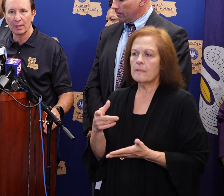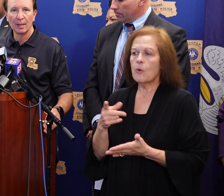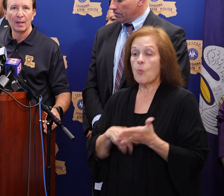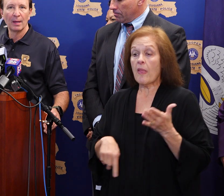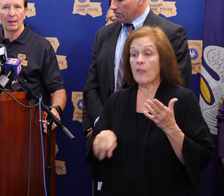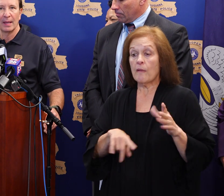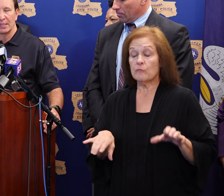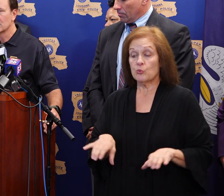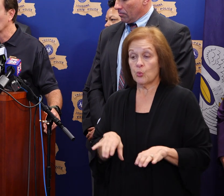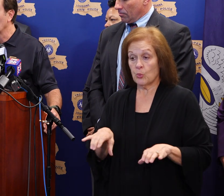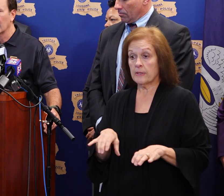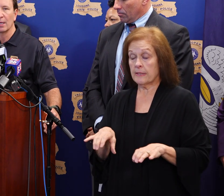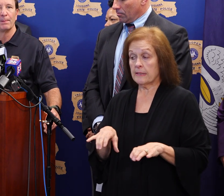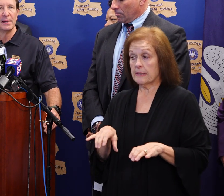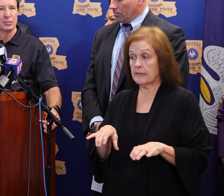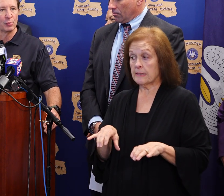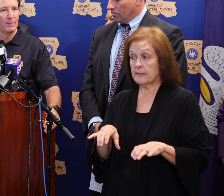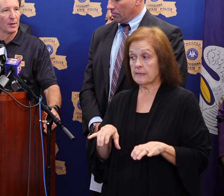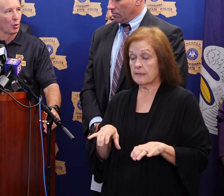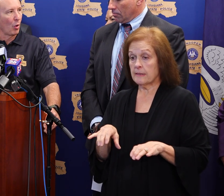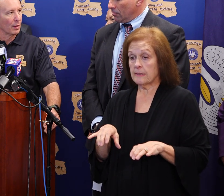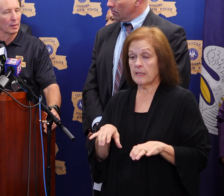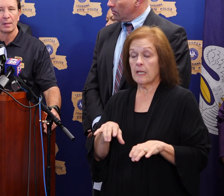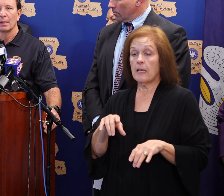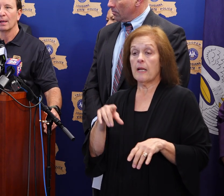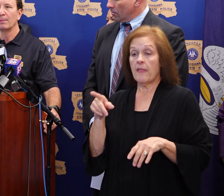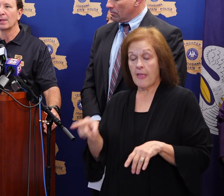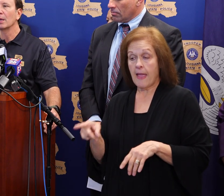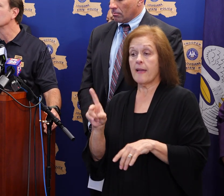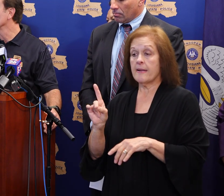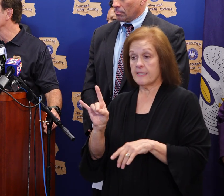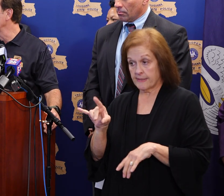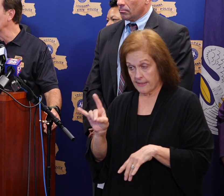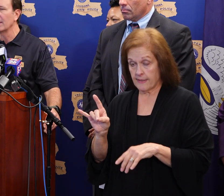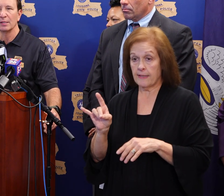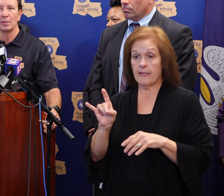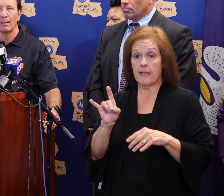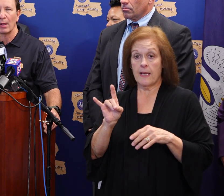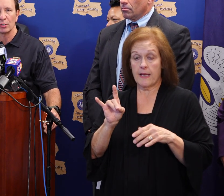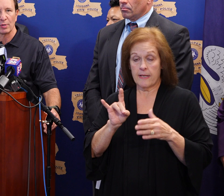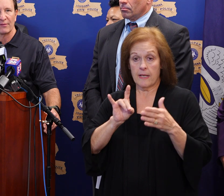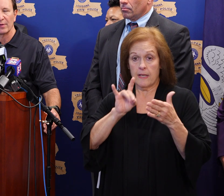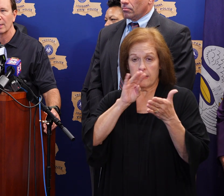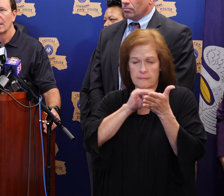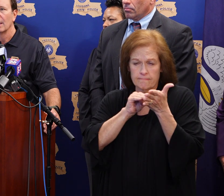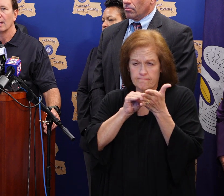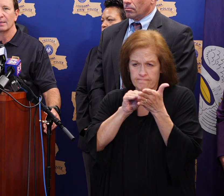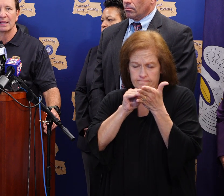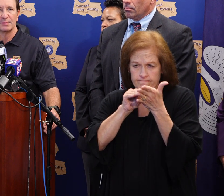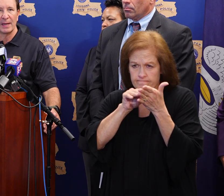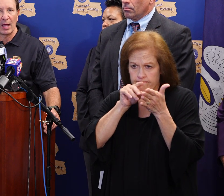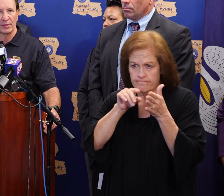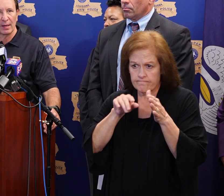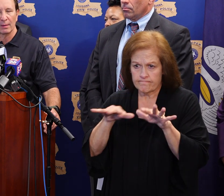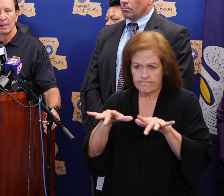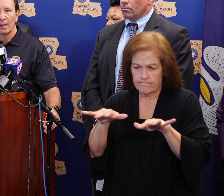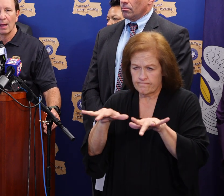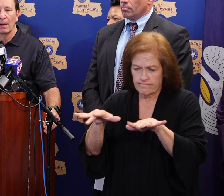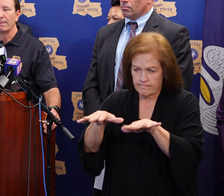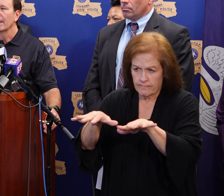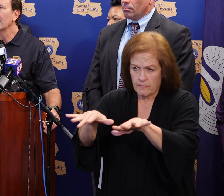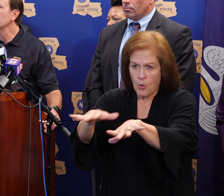been doing, is certainly a complete sweep of the quarter because of the limited amount of traffic that's been out